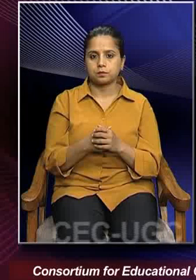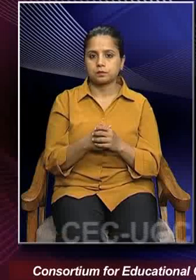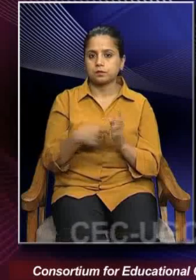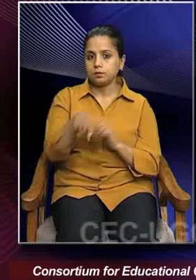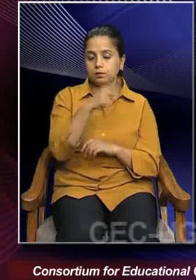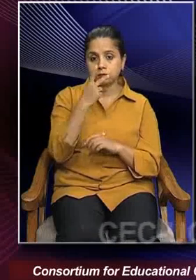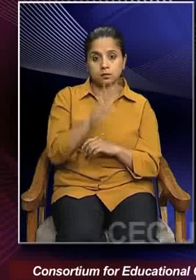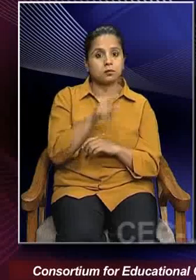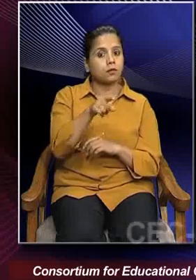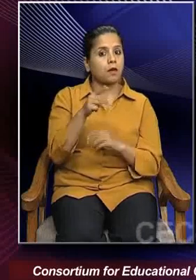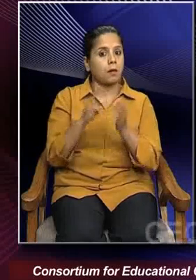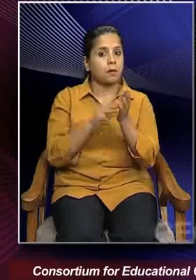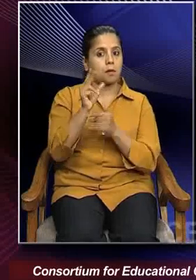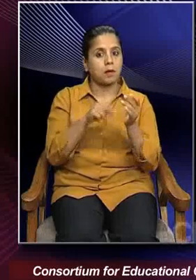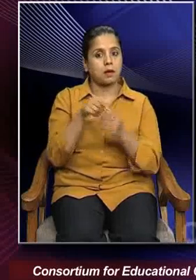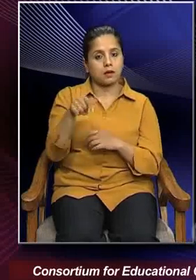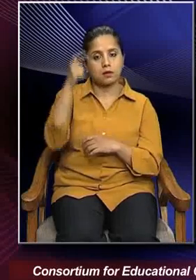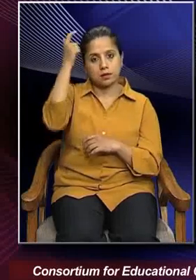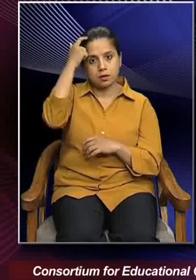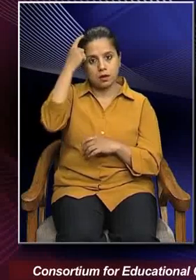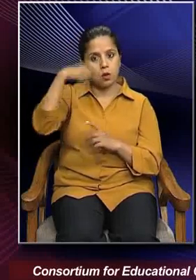These and the manas are physical,